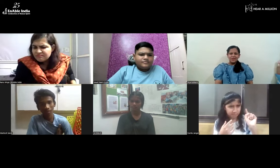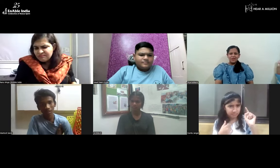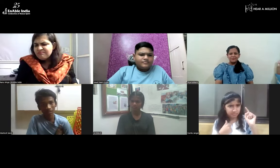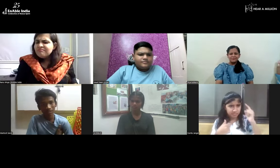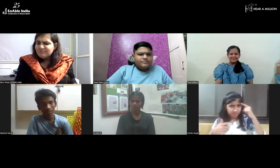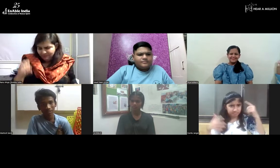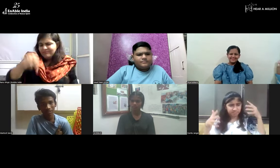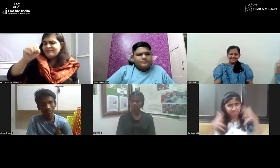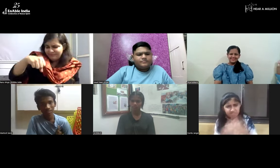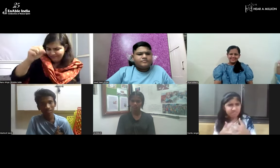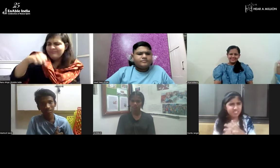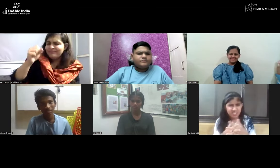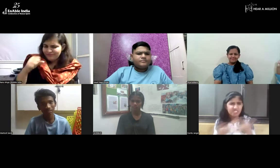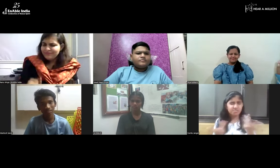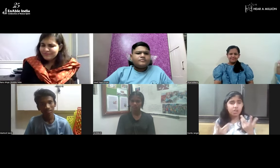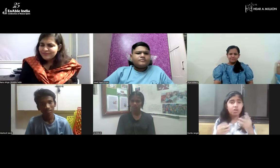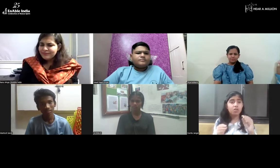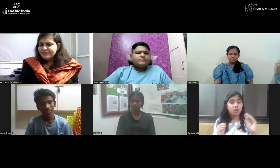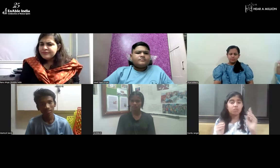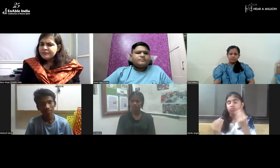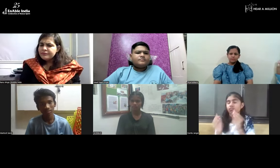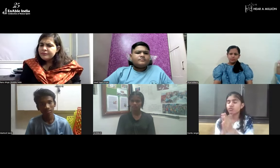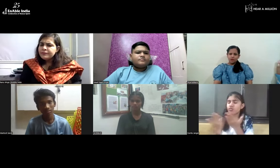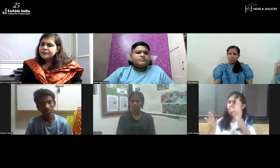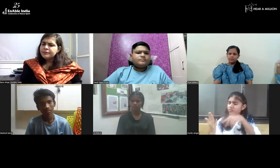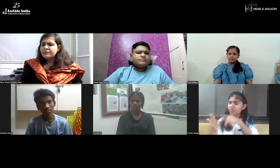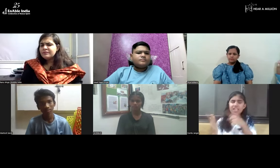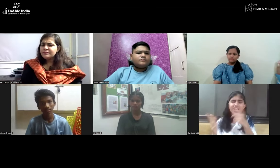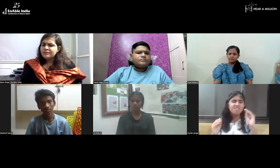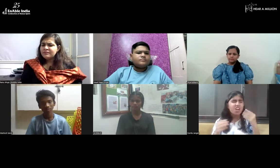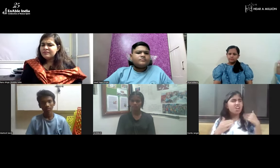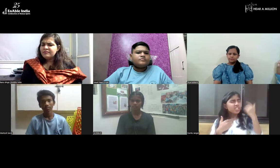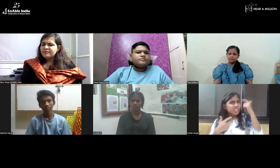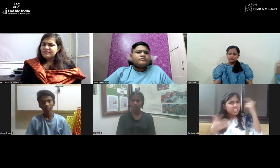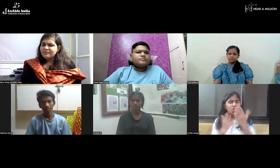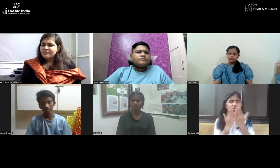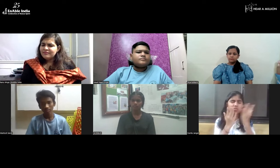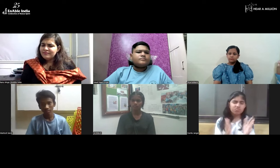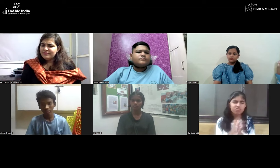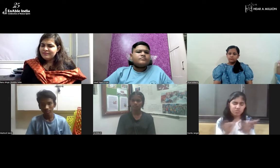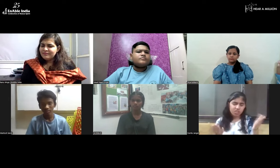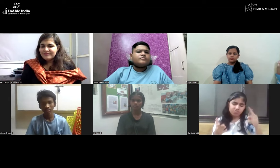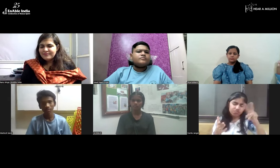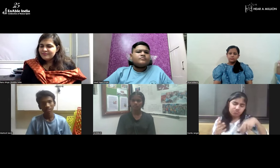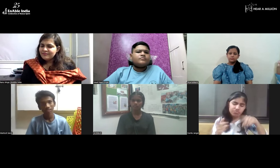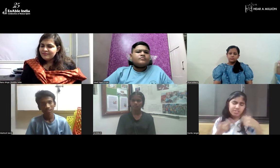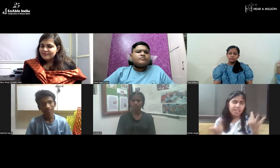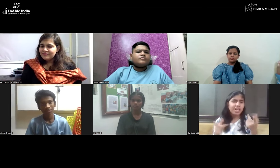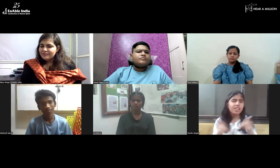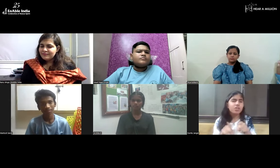if you experience of certain things, like whom will you approach if you Principal, experience it from principal, your teacher? principal, principal,